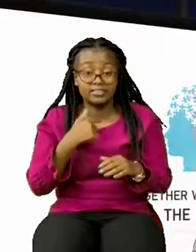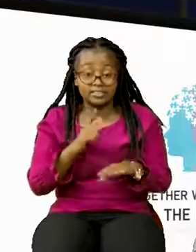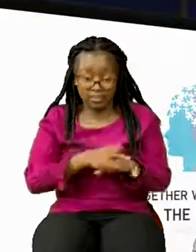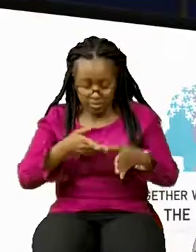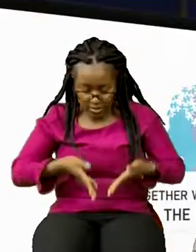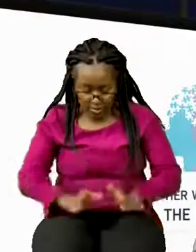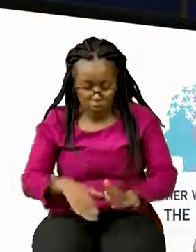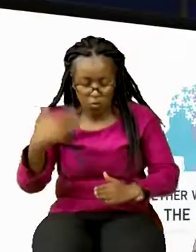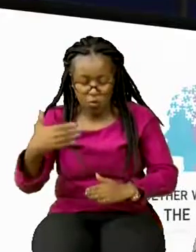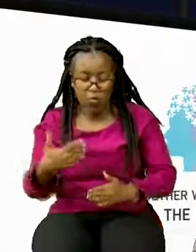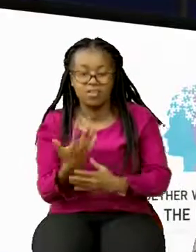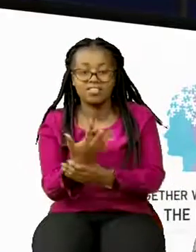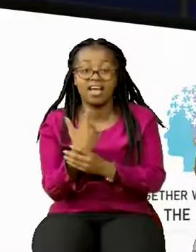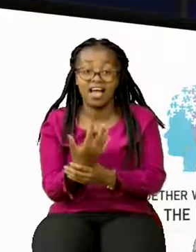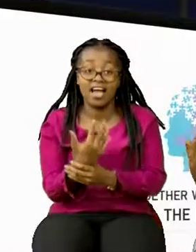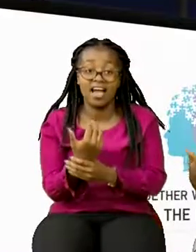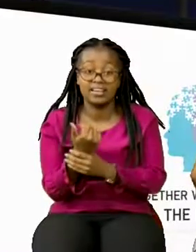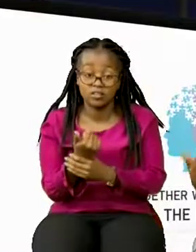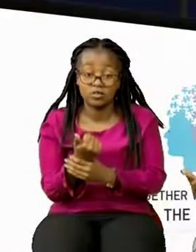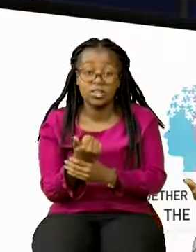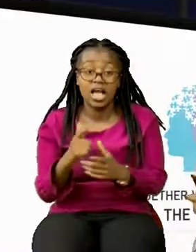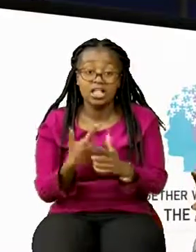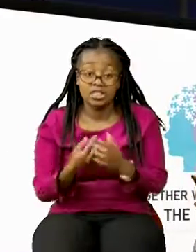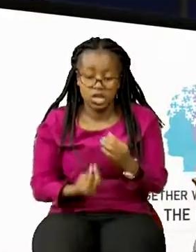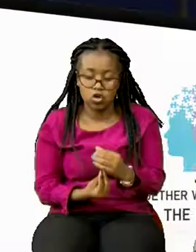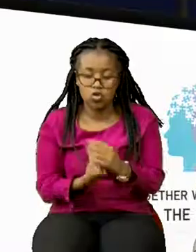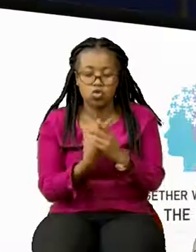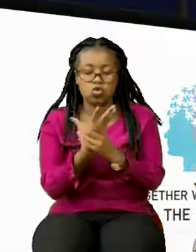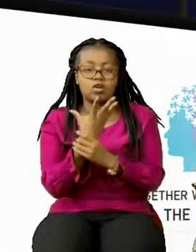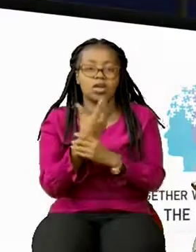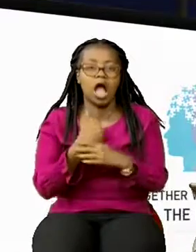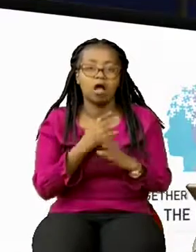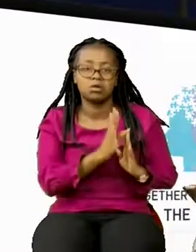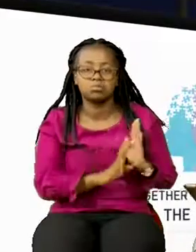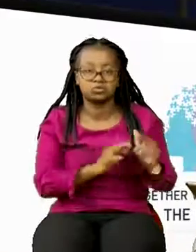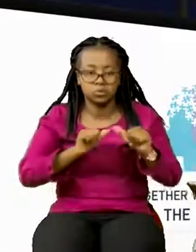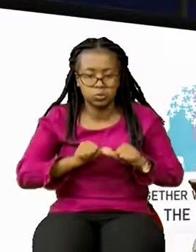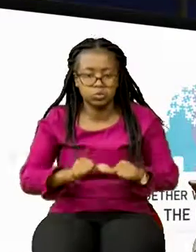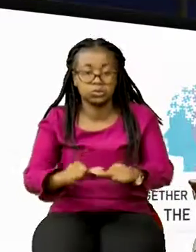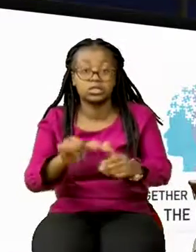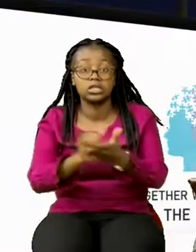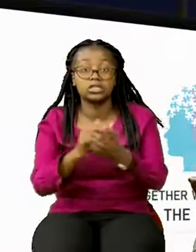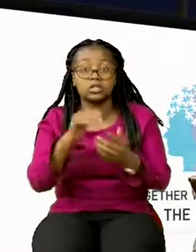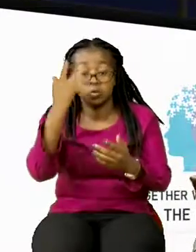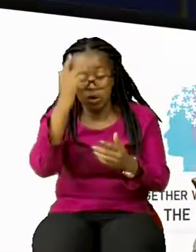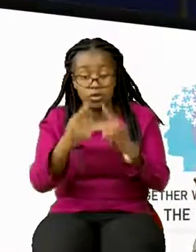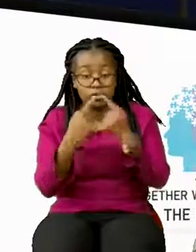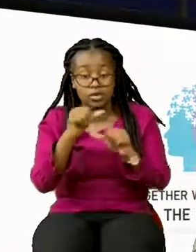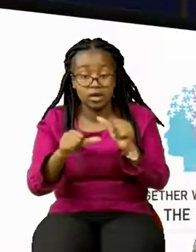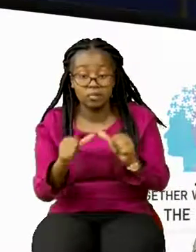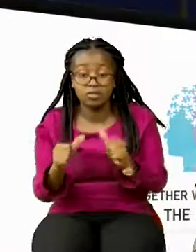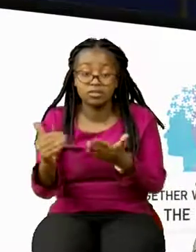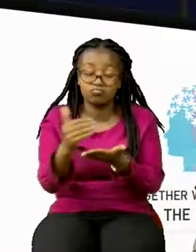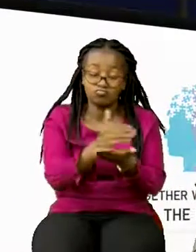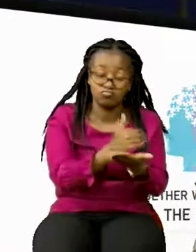they're always with their hands closed, but as they're growing, you'll find that it is a habit that might continue. That is when we're talking about mobility and the